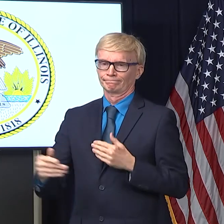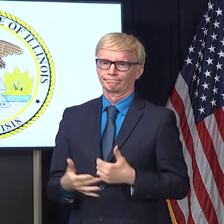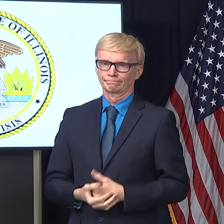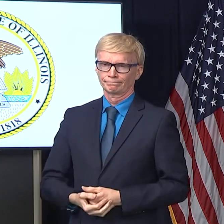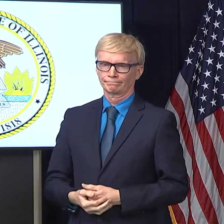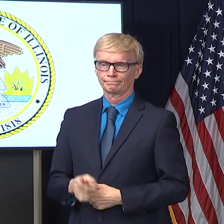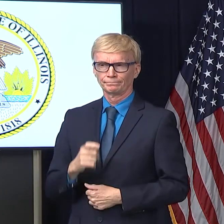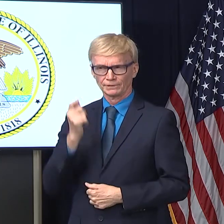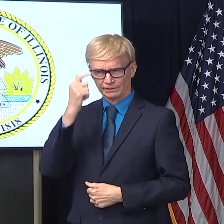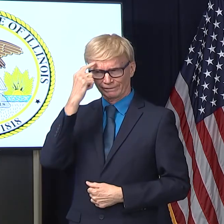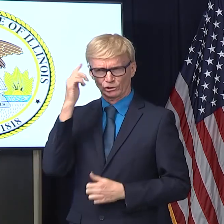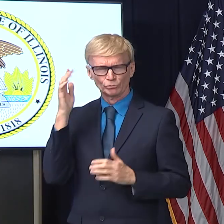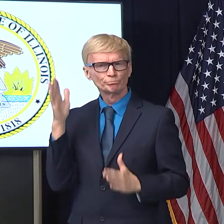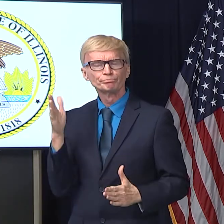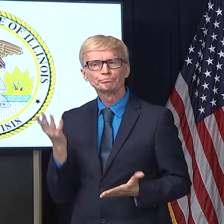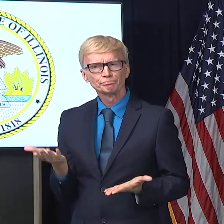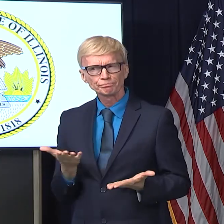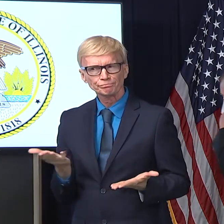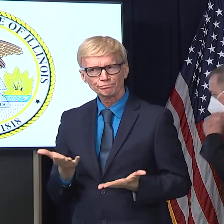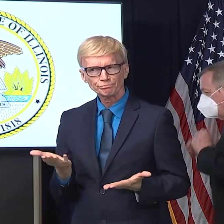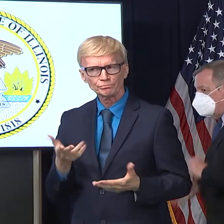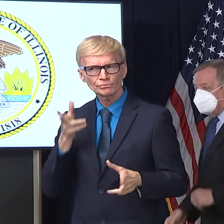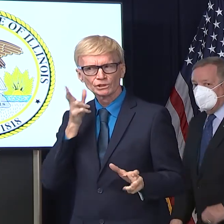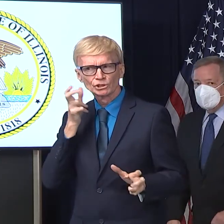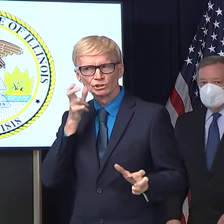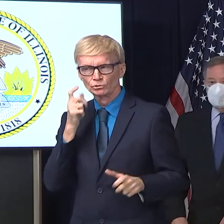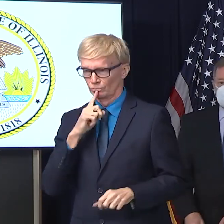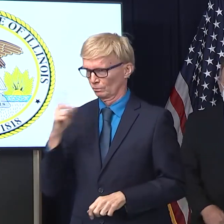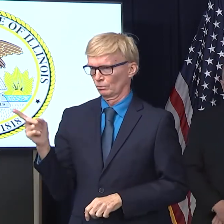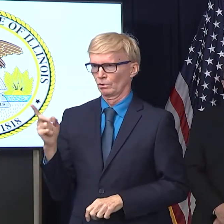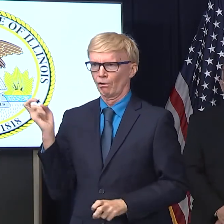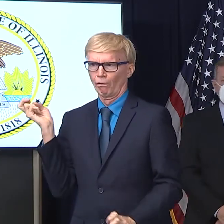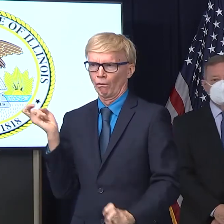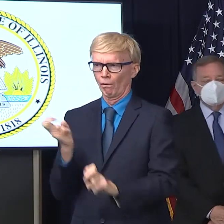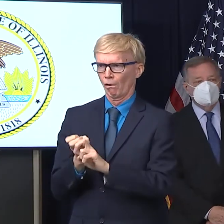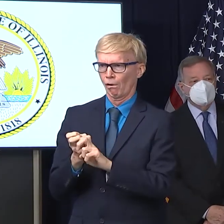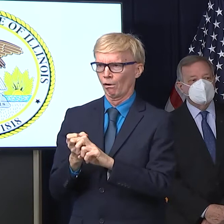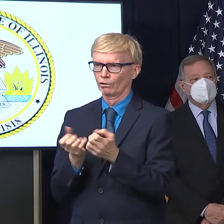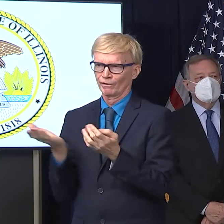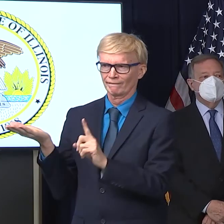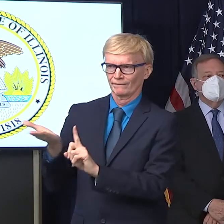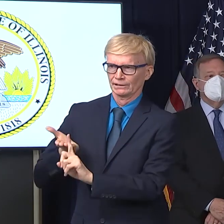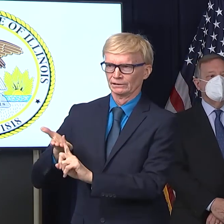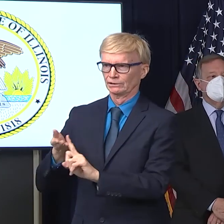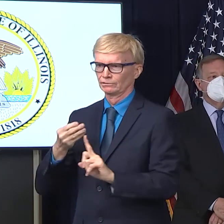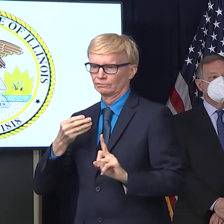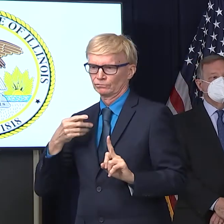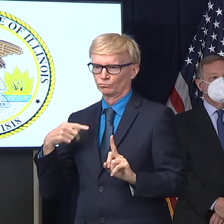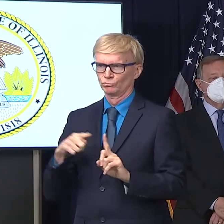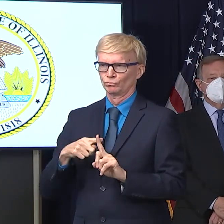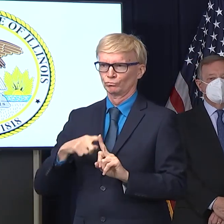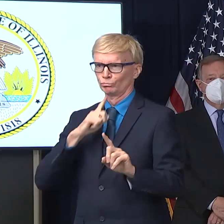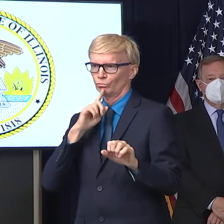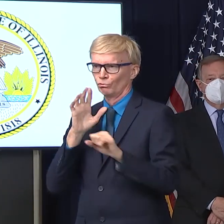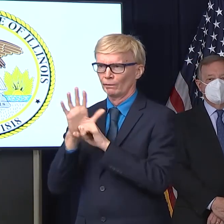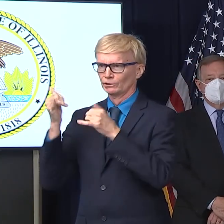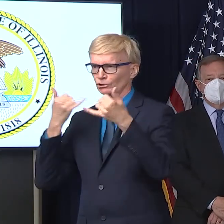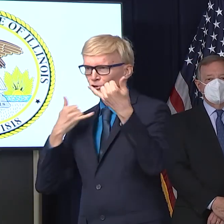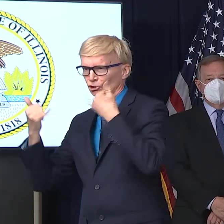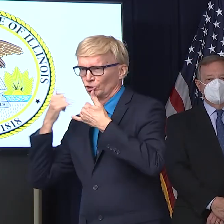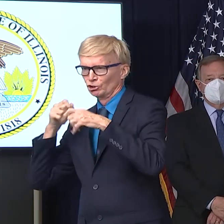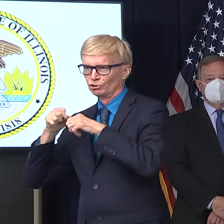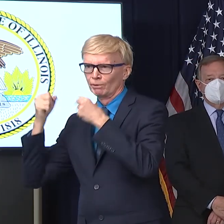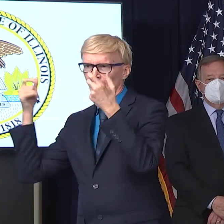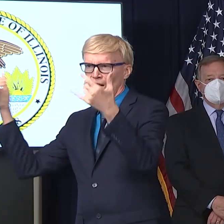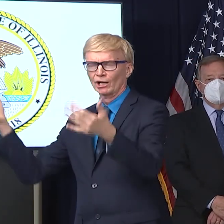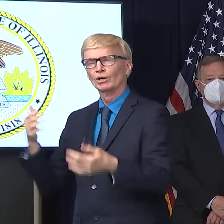though, talk about what we're hearing is that there's really been a hard sell on your part of phone calls and promises made. Why is